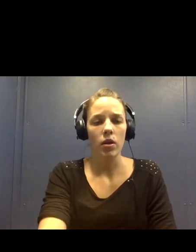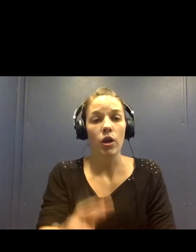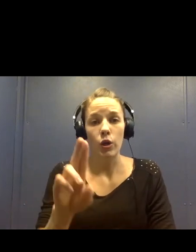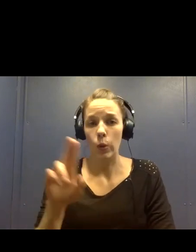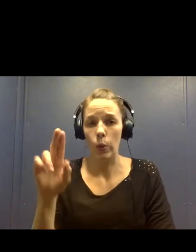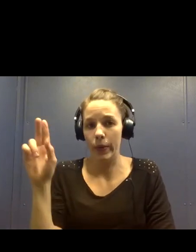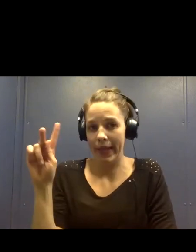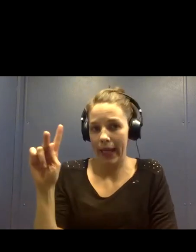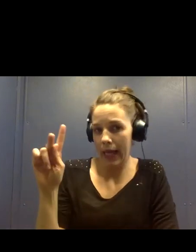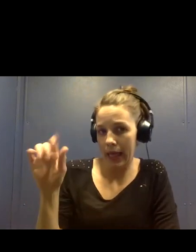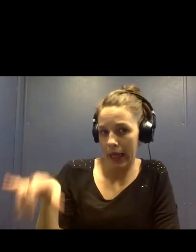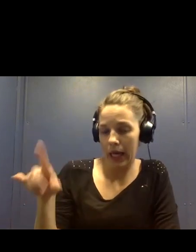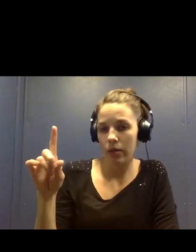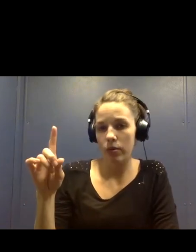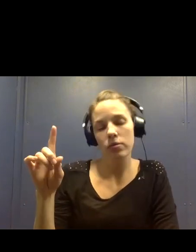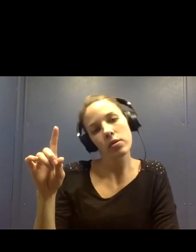UK